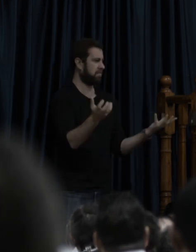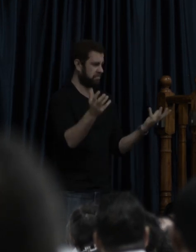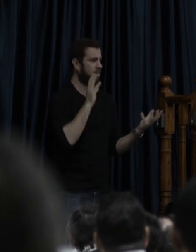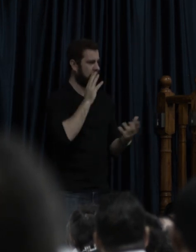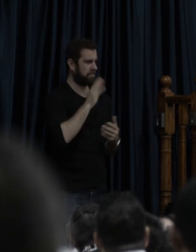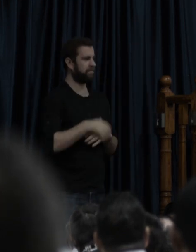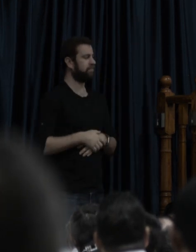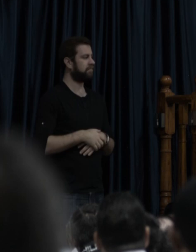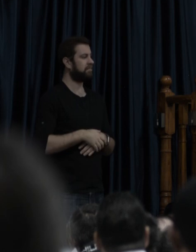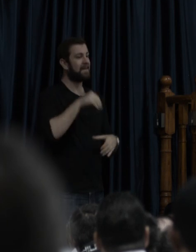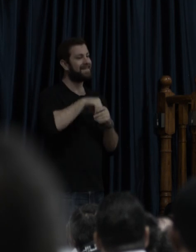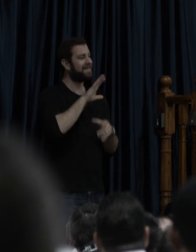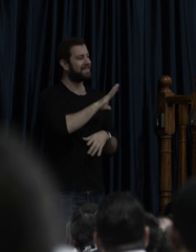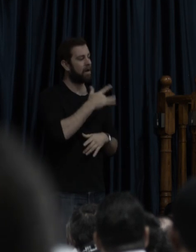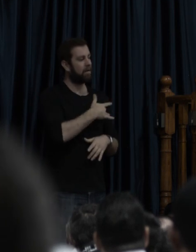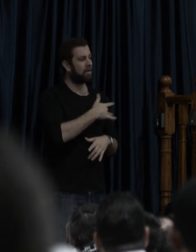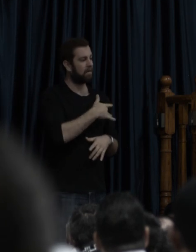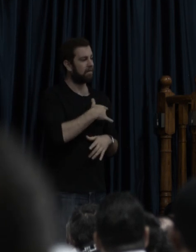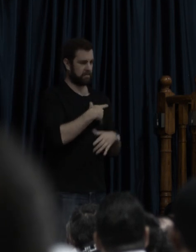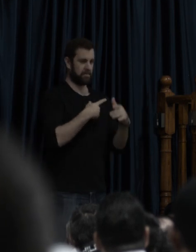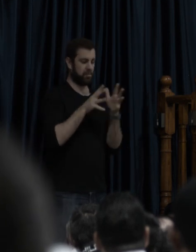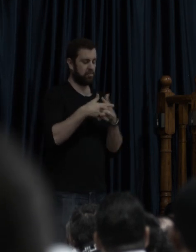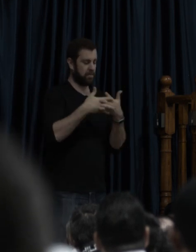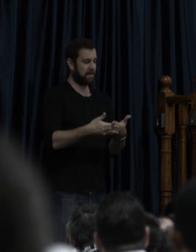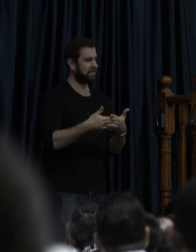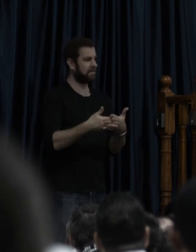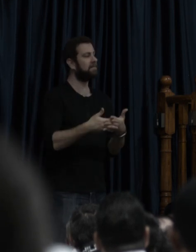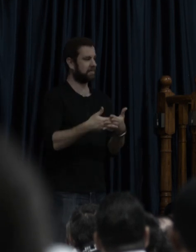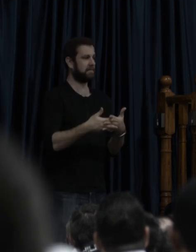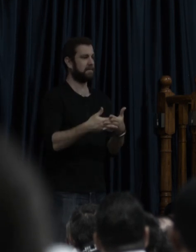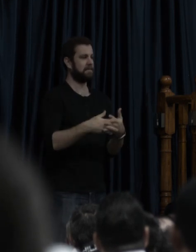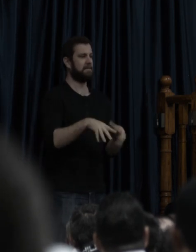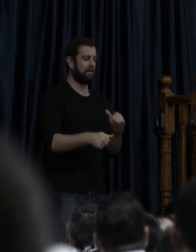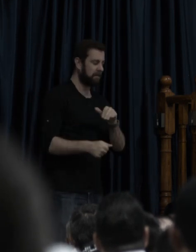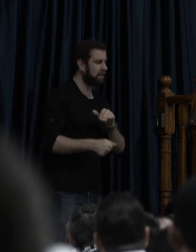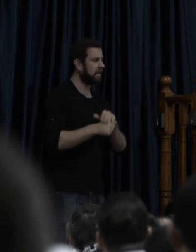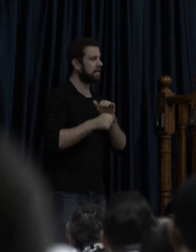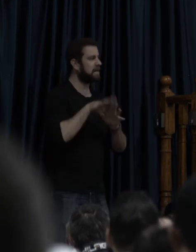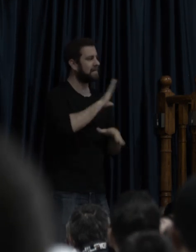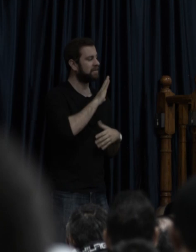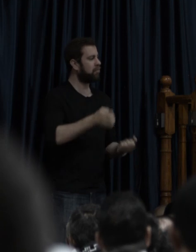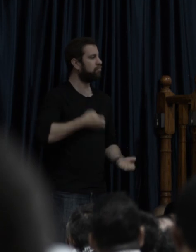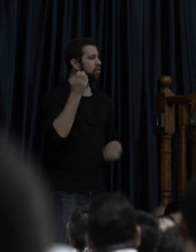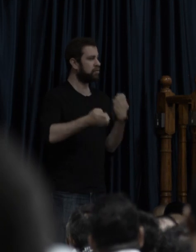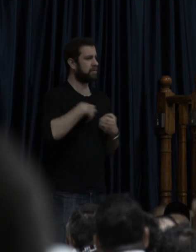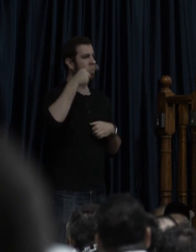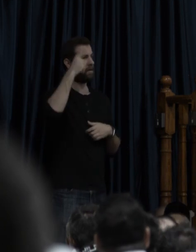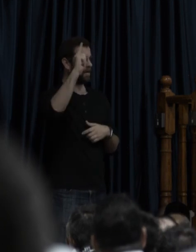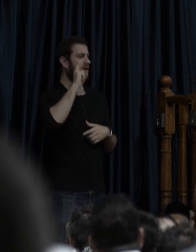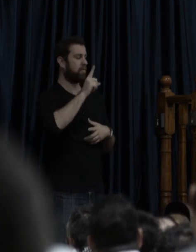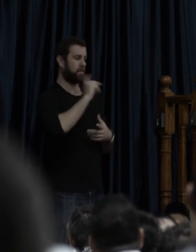Now in his heart, the Quran says in the 22nd juz, he concealed an emotion which Allah was going